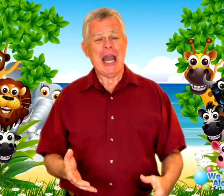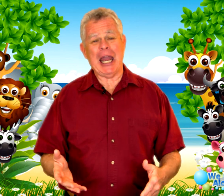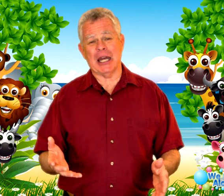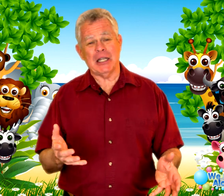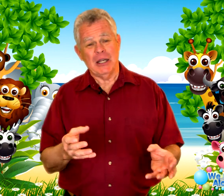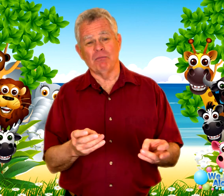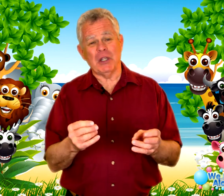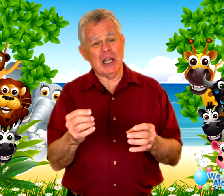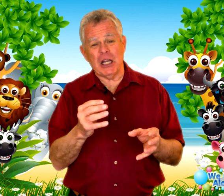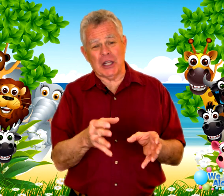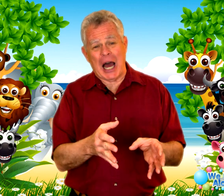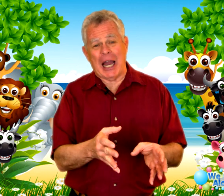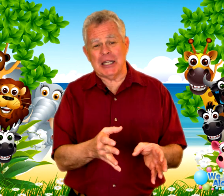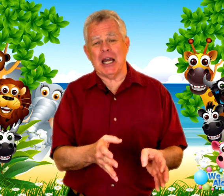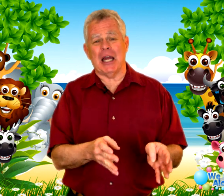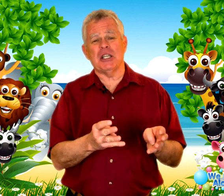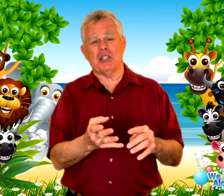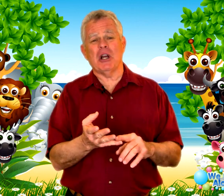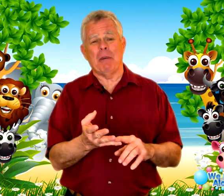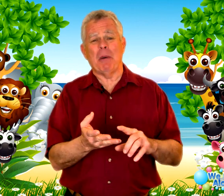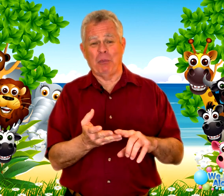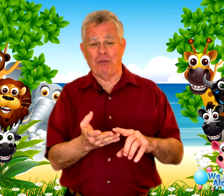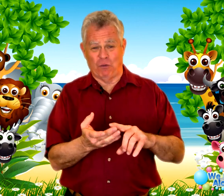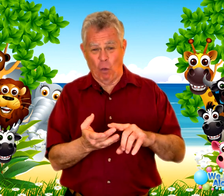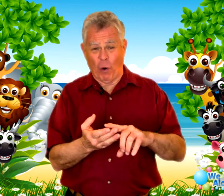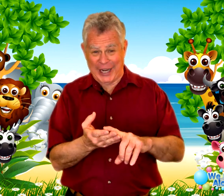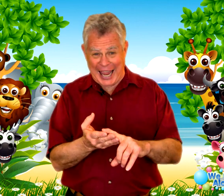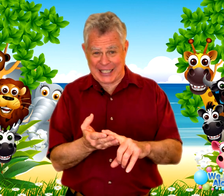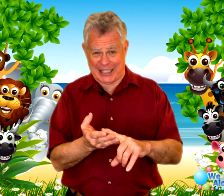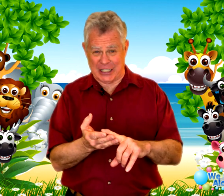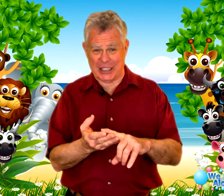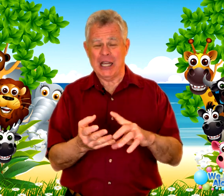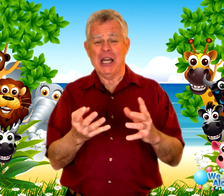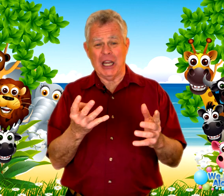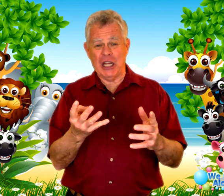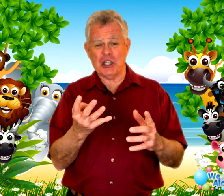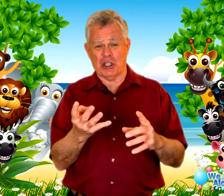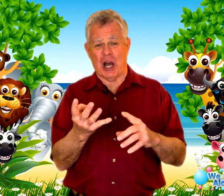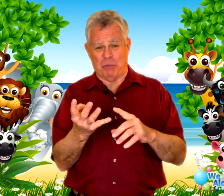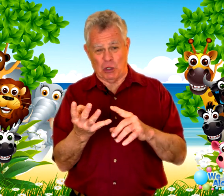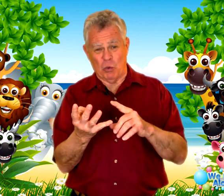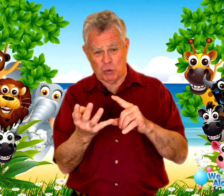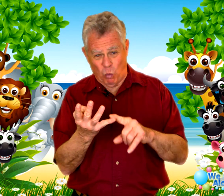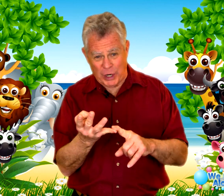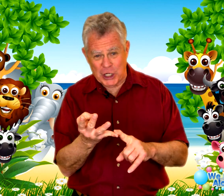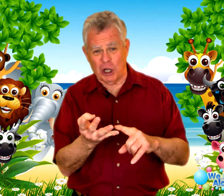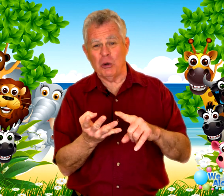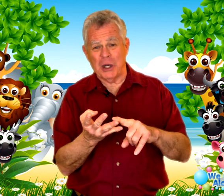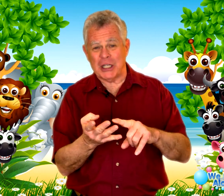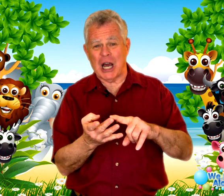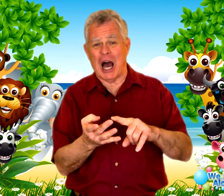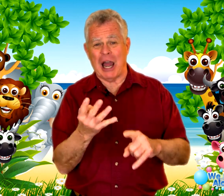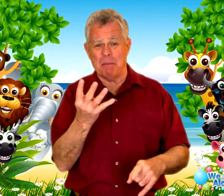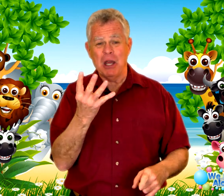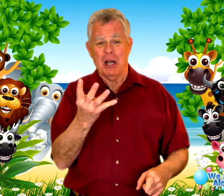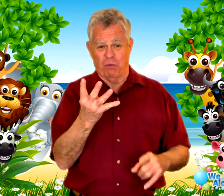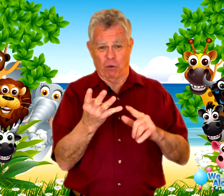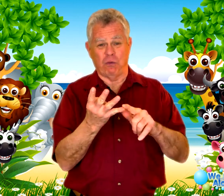And the idea is to come up with four guesses each time. So, it's one clue at a time for